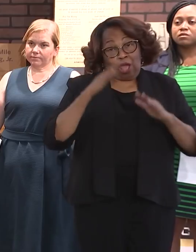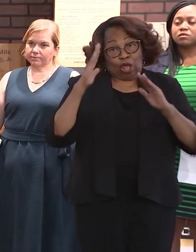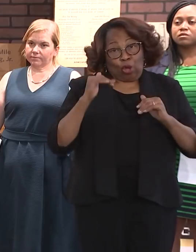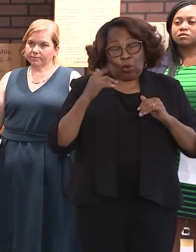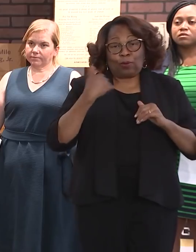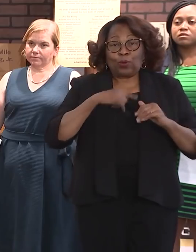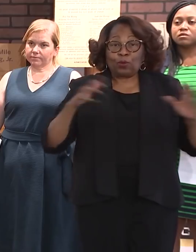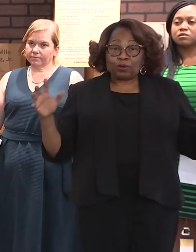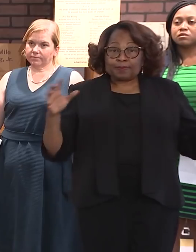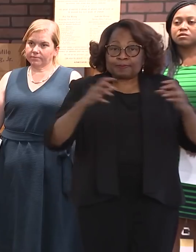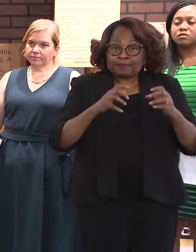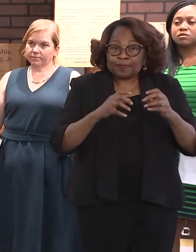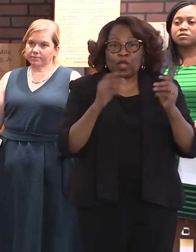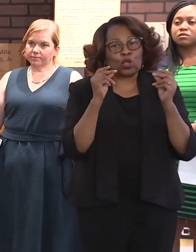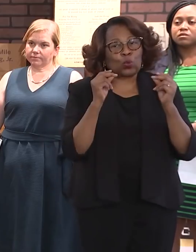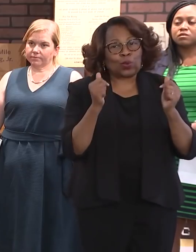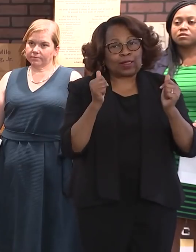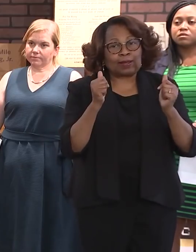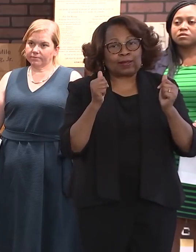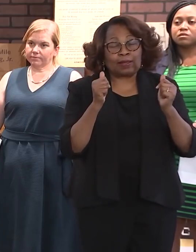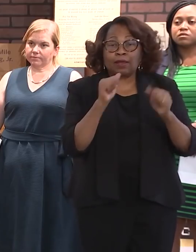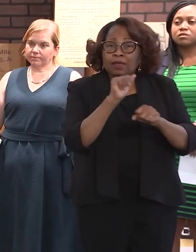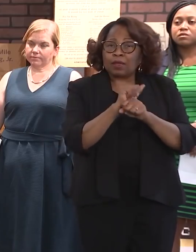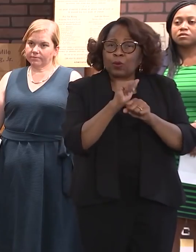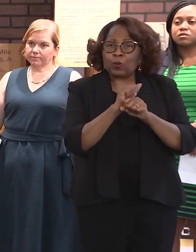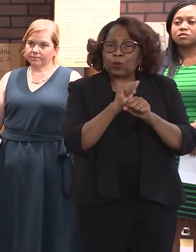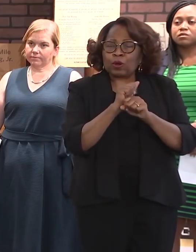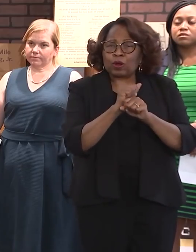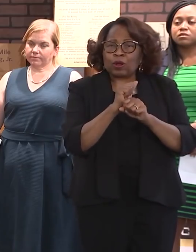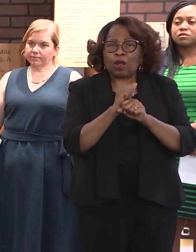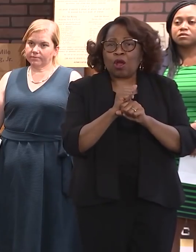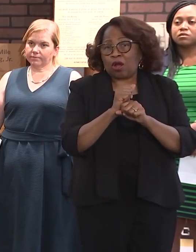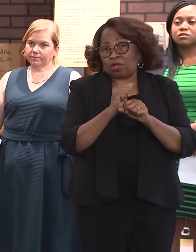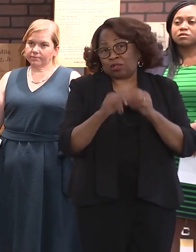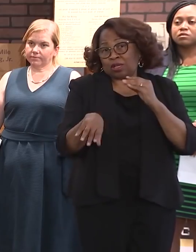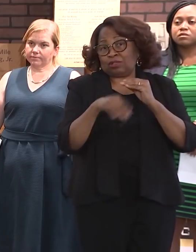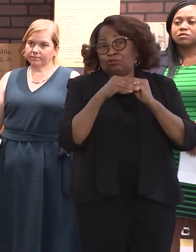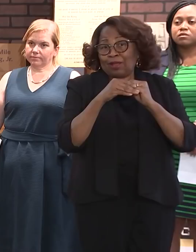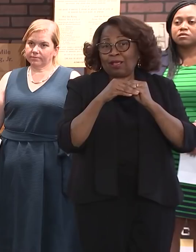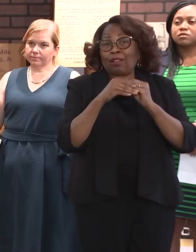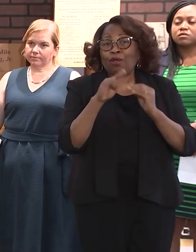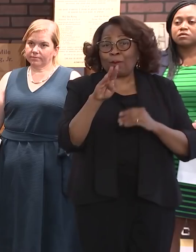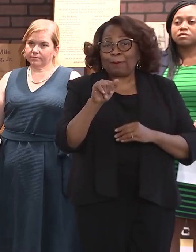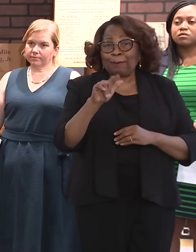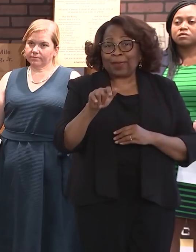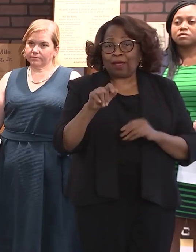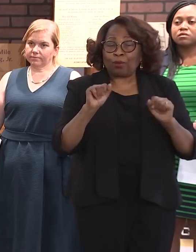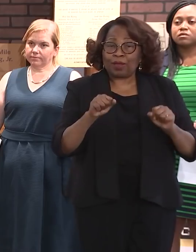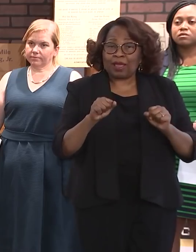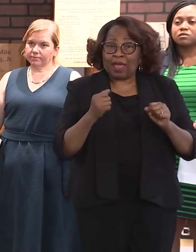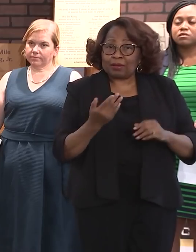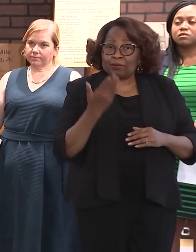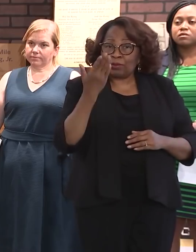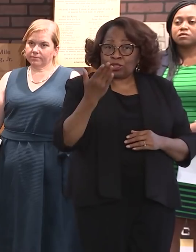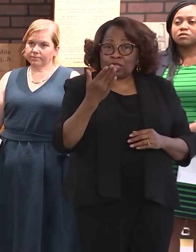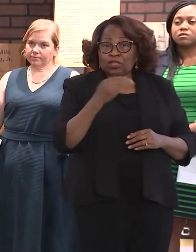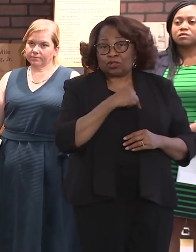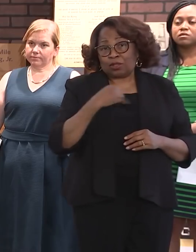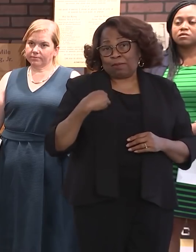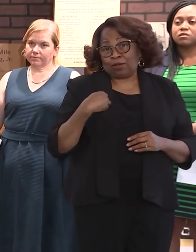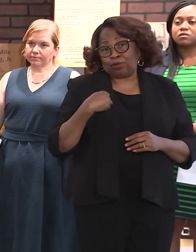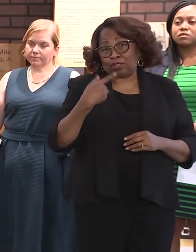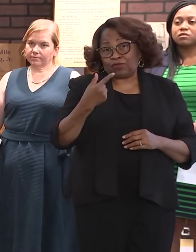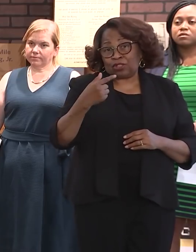we will come together quickly and work on a trailer bill that we can present to the members of the